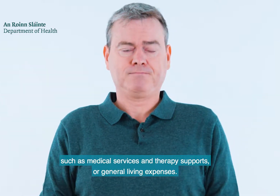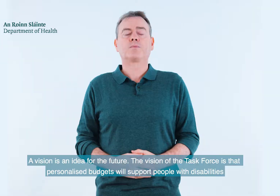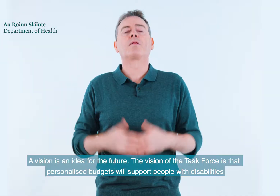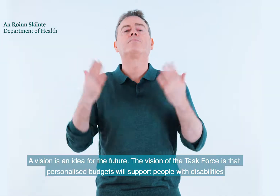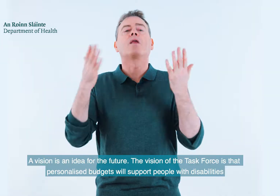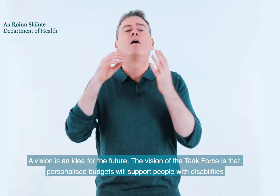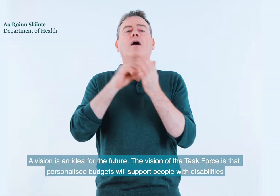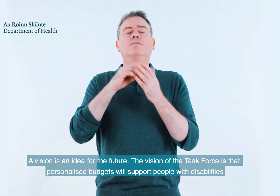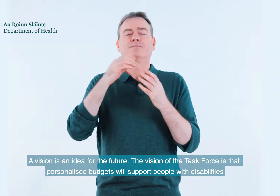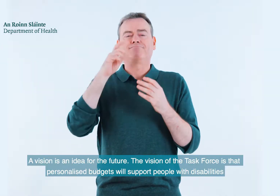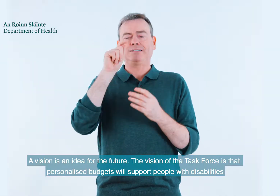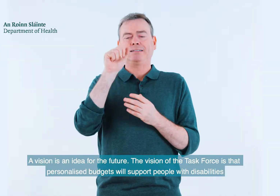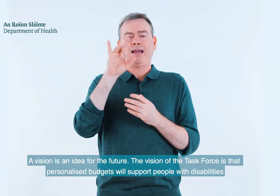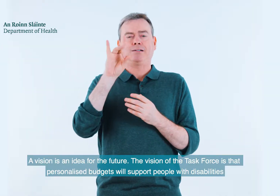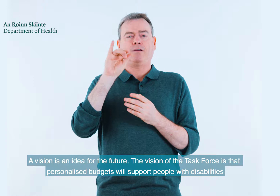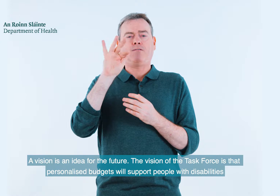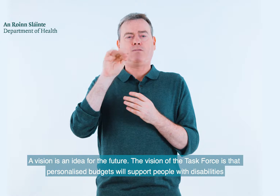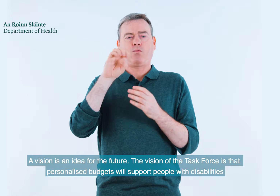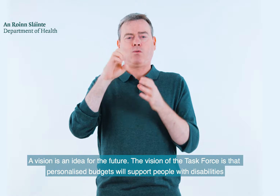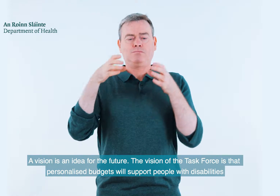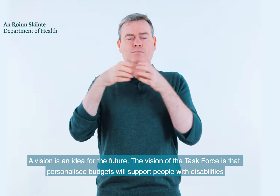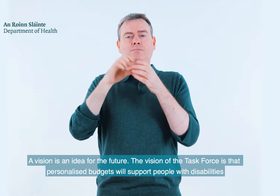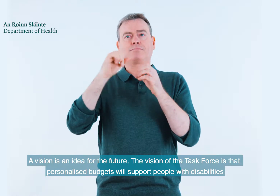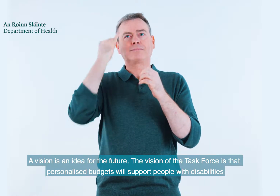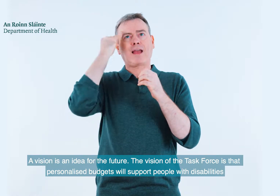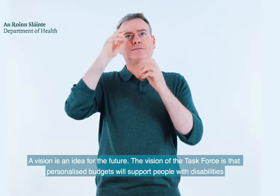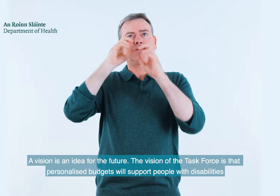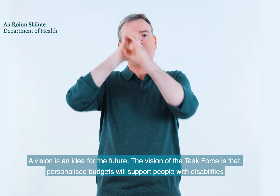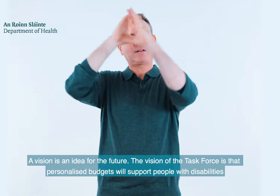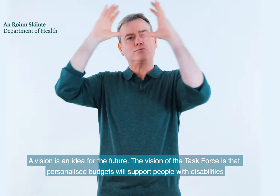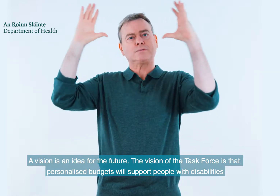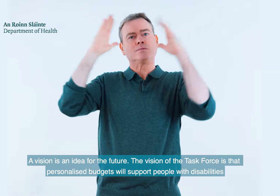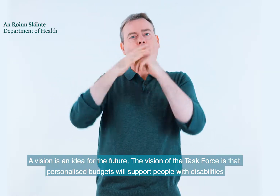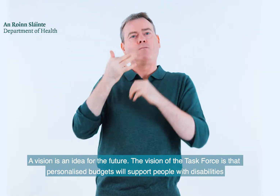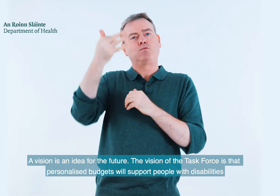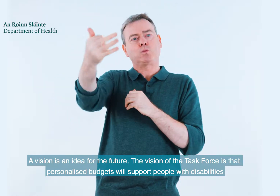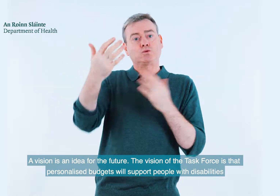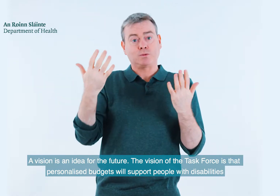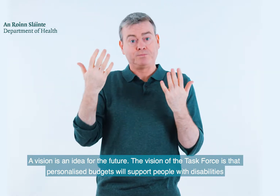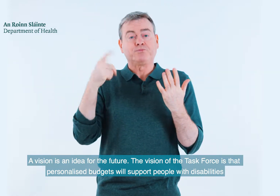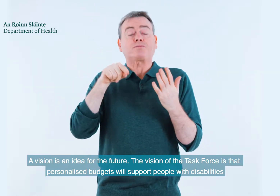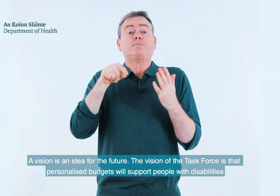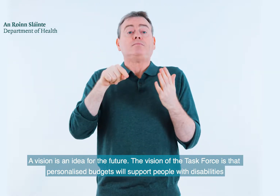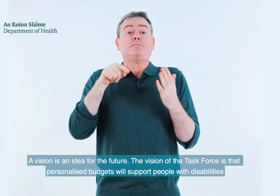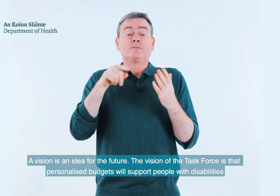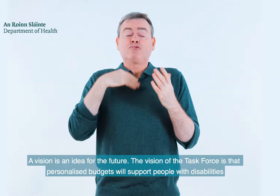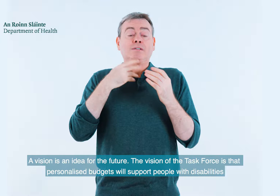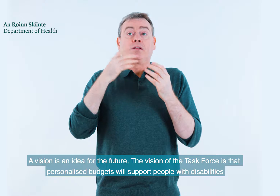A vision is an idea for the future. The vision of the task force is that personalised budgets will support people with